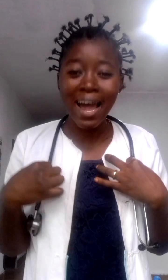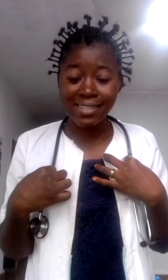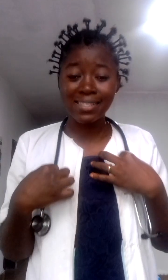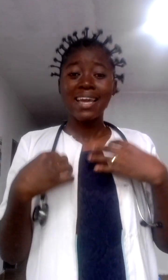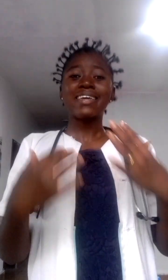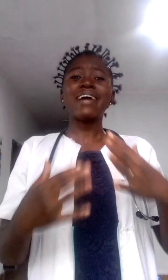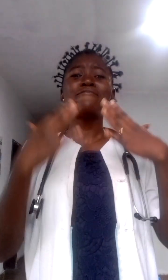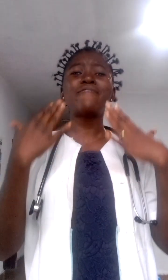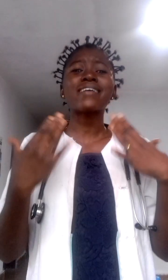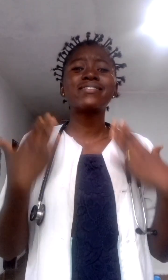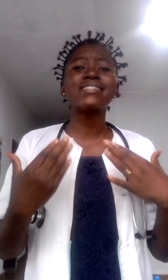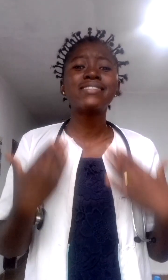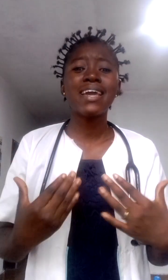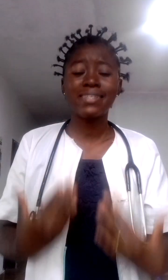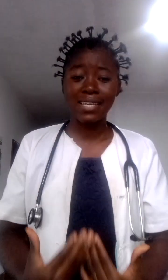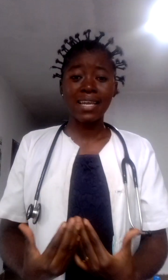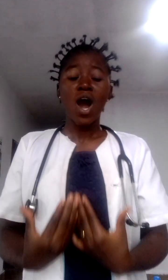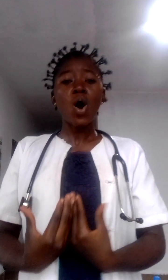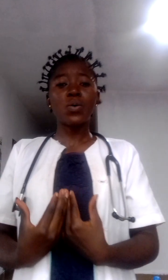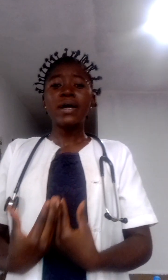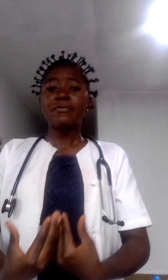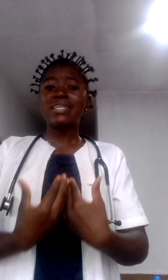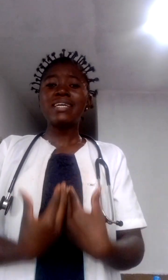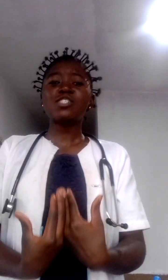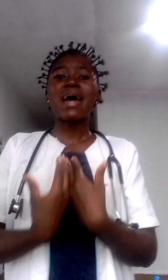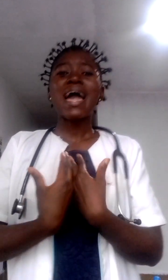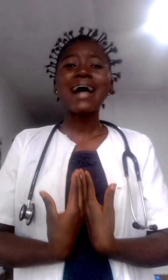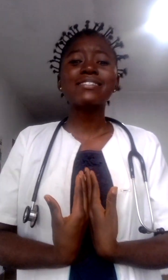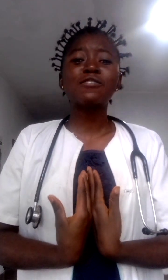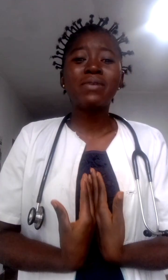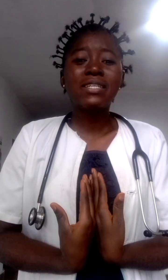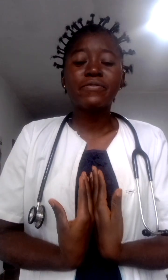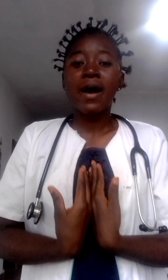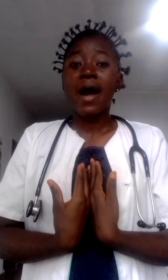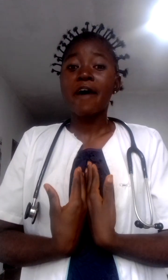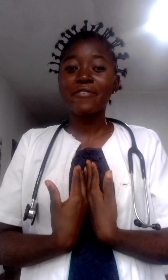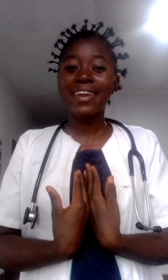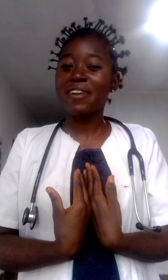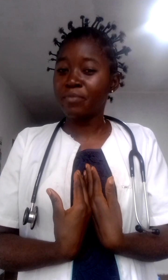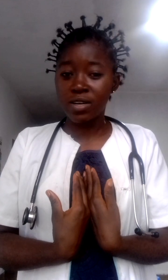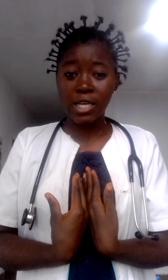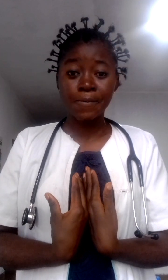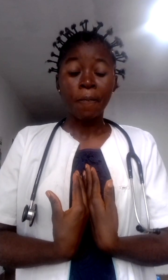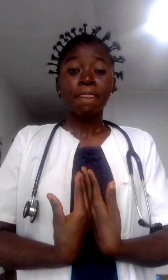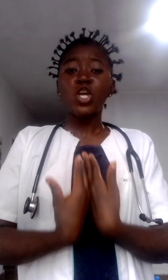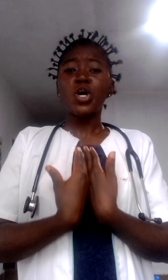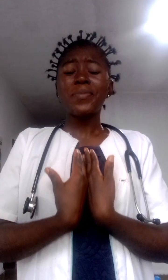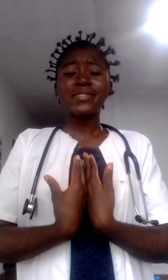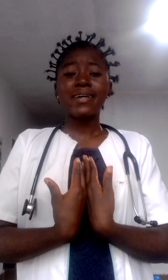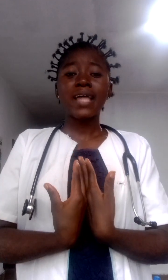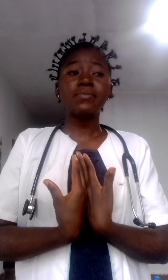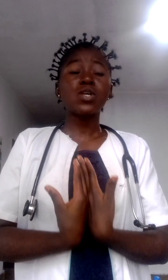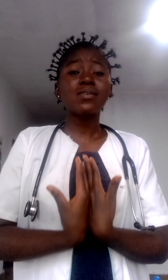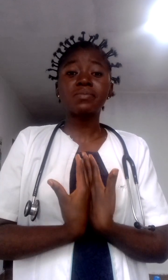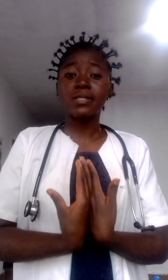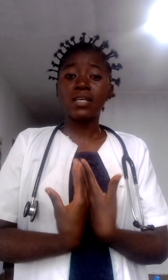immunized, get vaccinated. Oh, with this, my heart is bleeding for our African mothers. Most of times, us mothers,